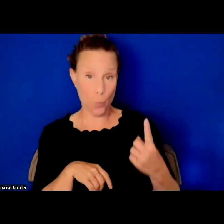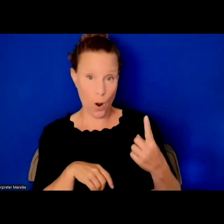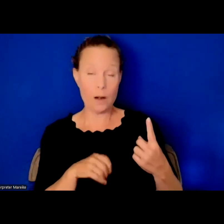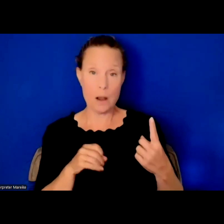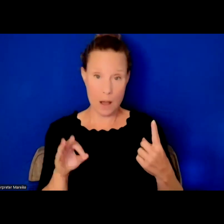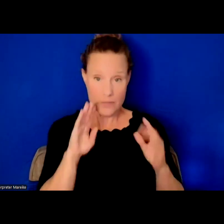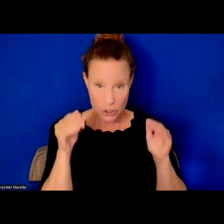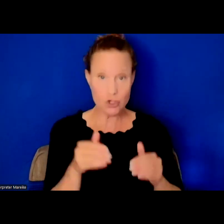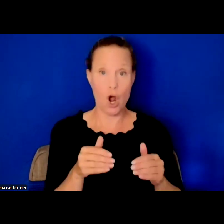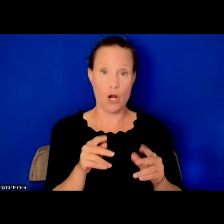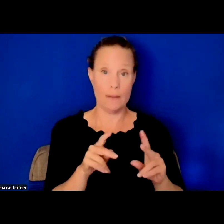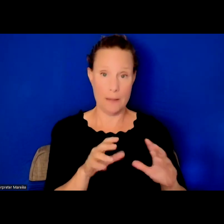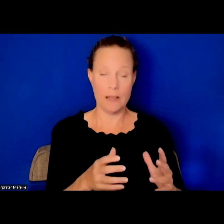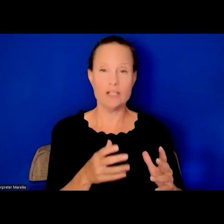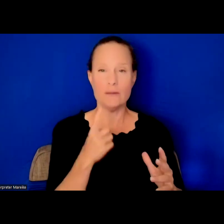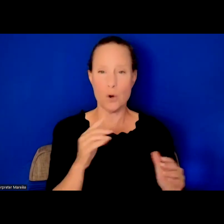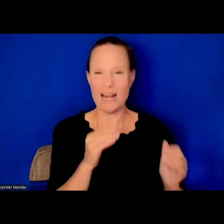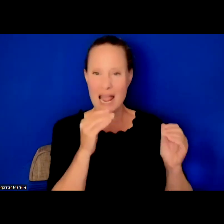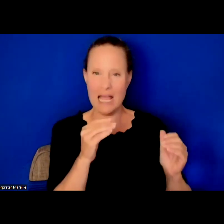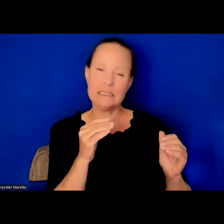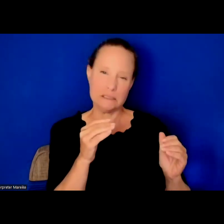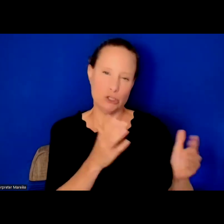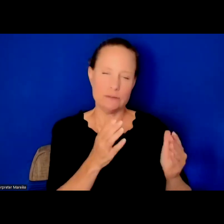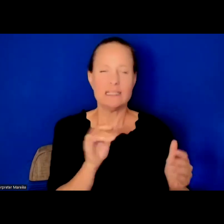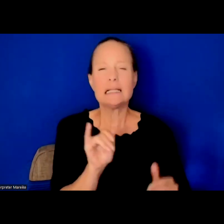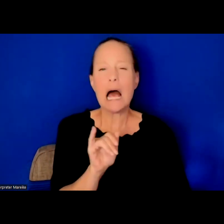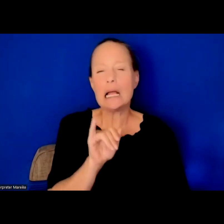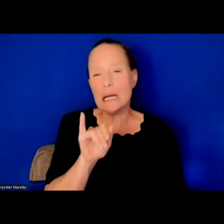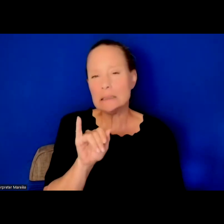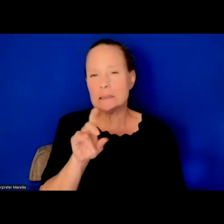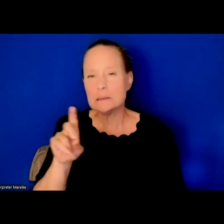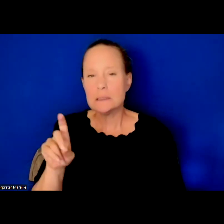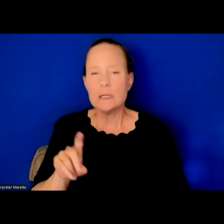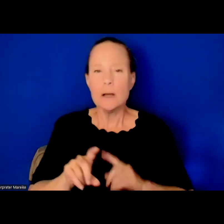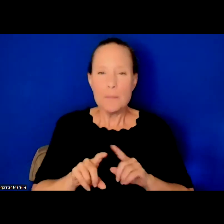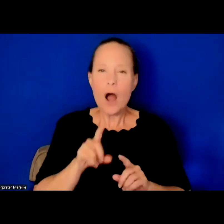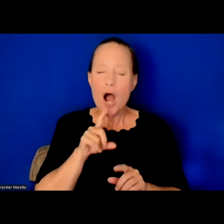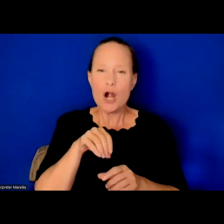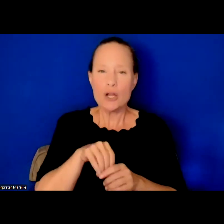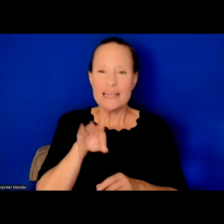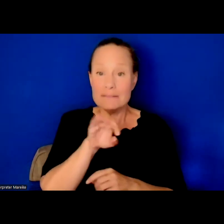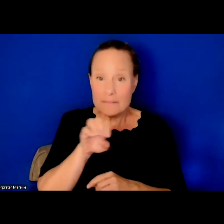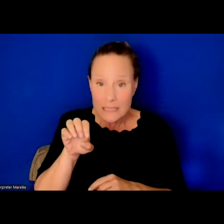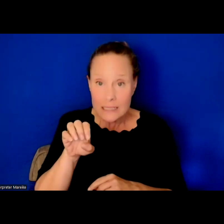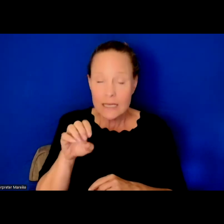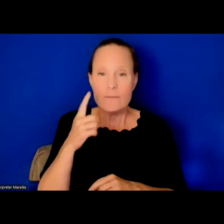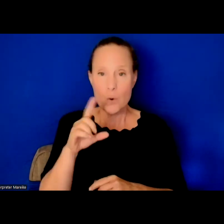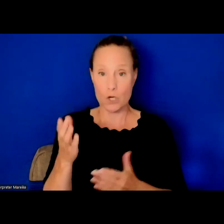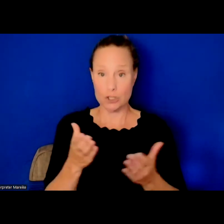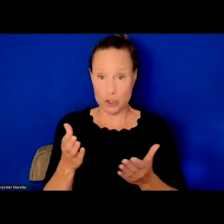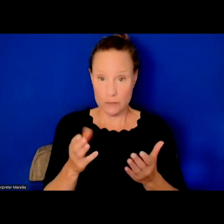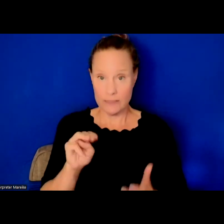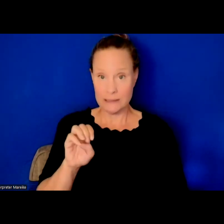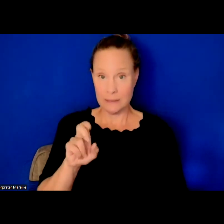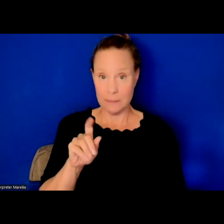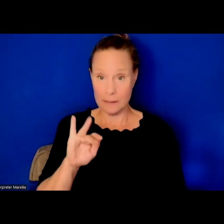for enhanced services like IDD, but are in fee-for-service Medicaid, they will not